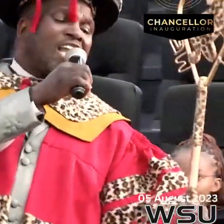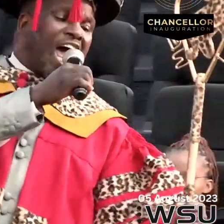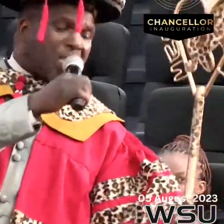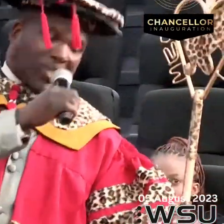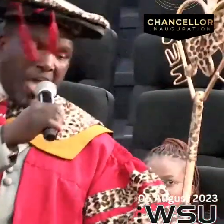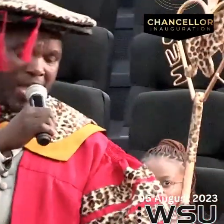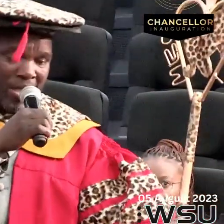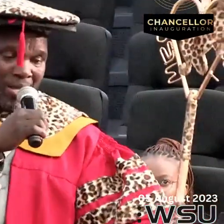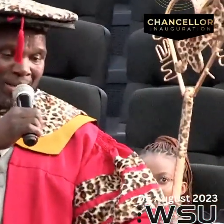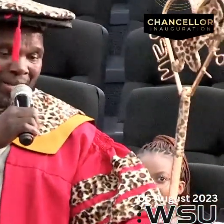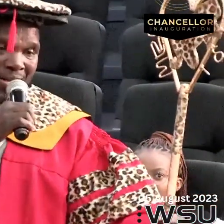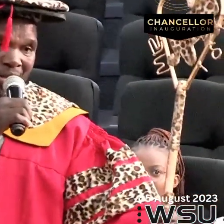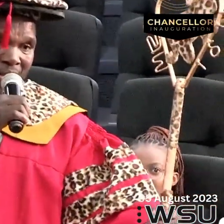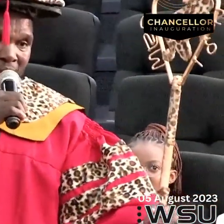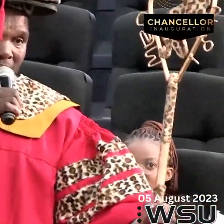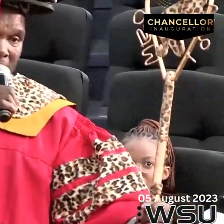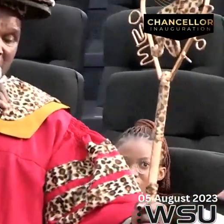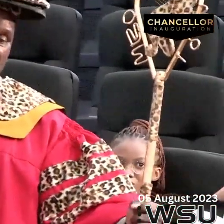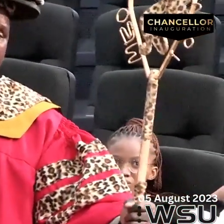Anasi